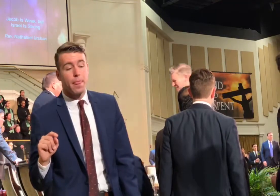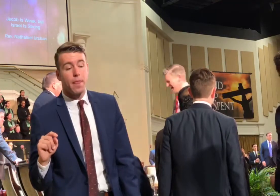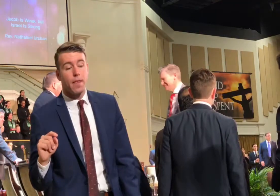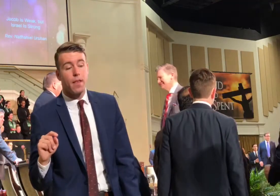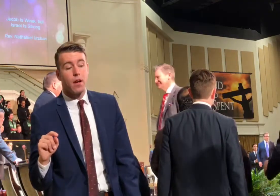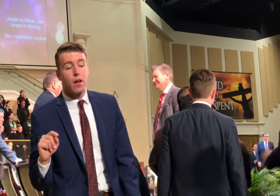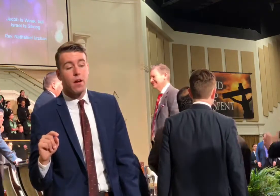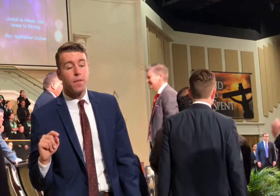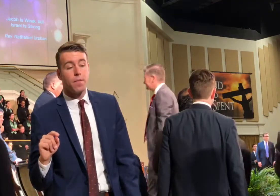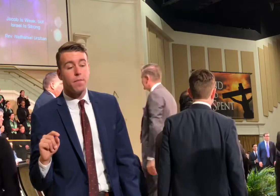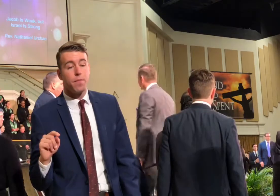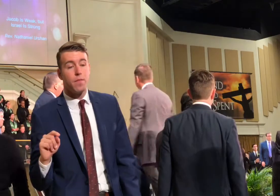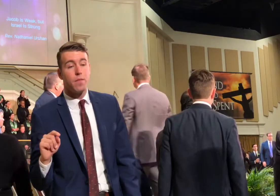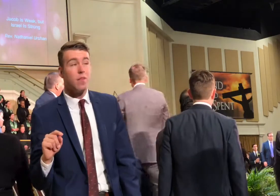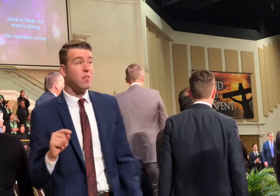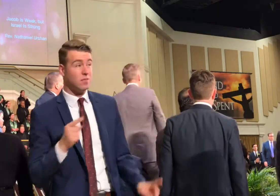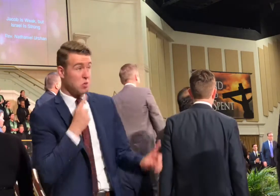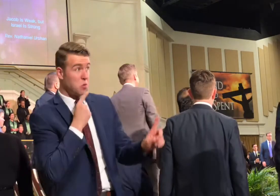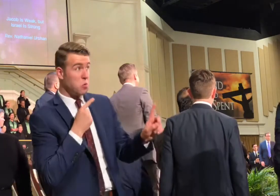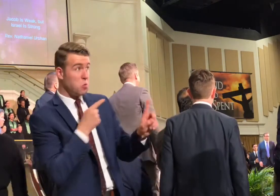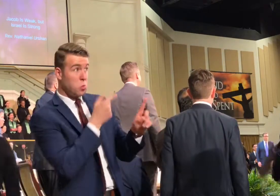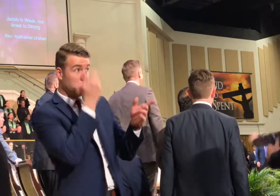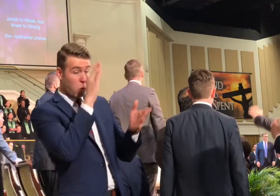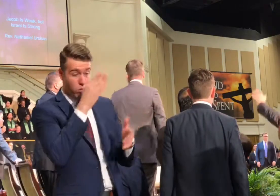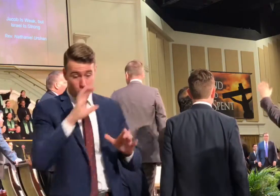You don't know what God's done for me.